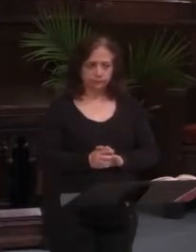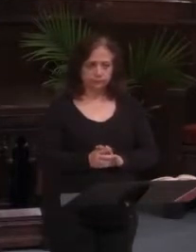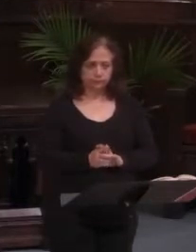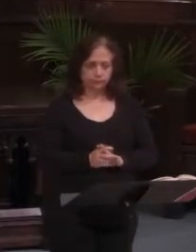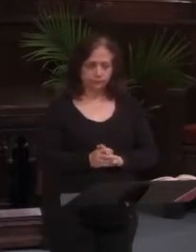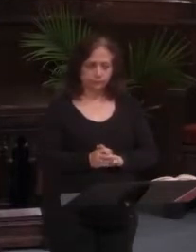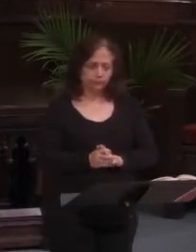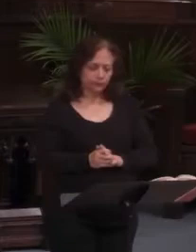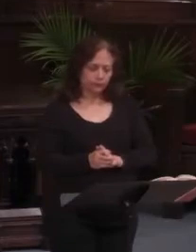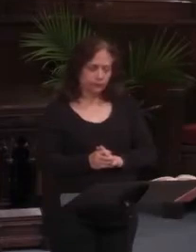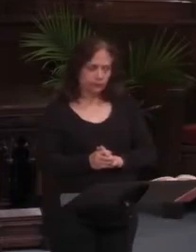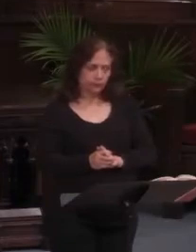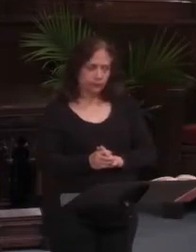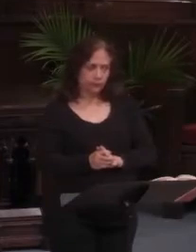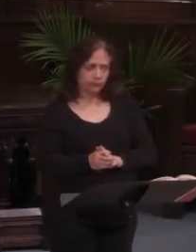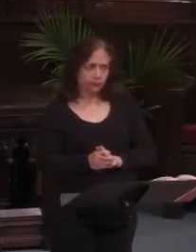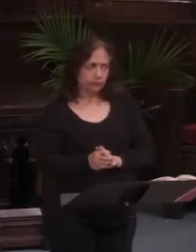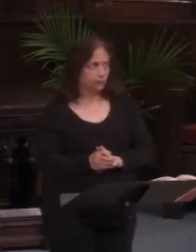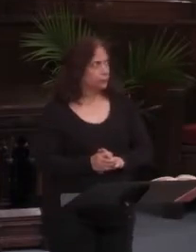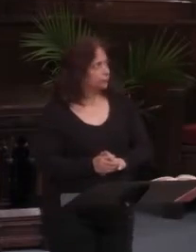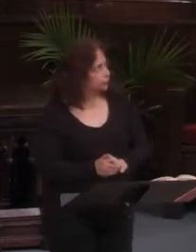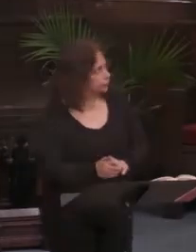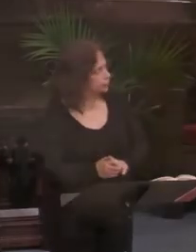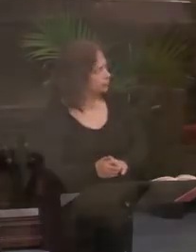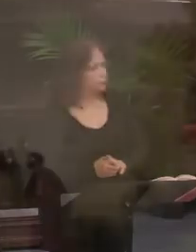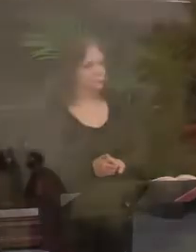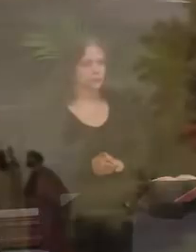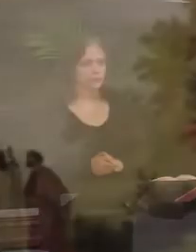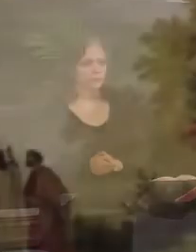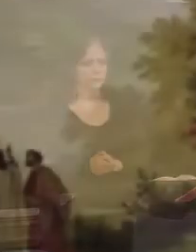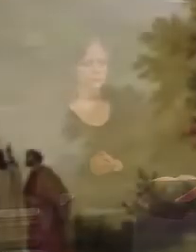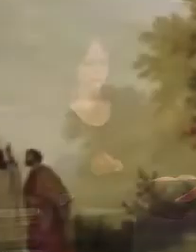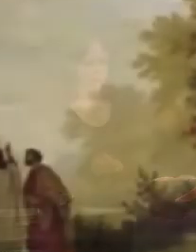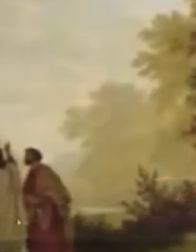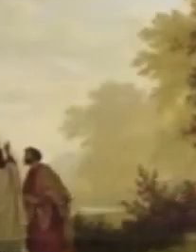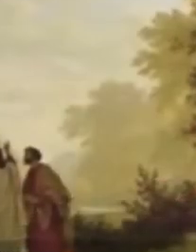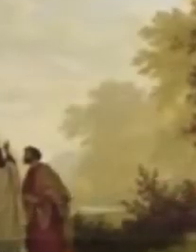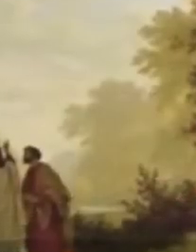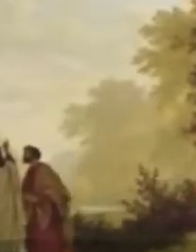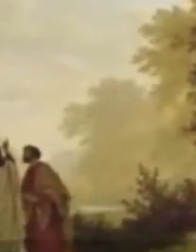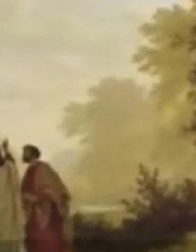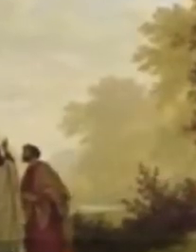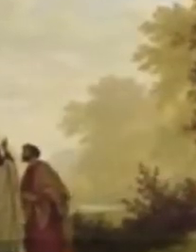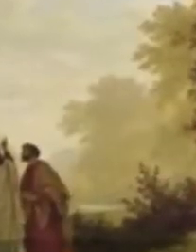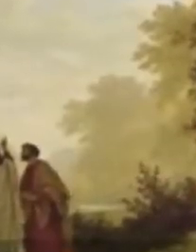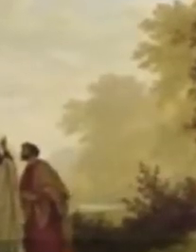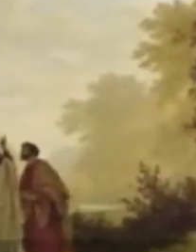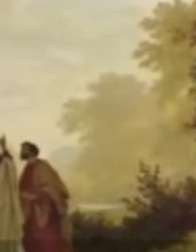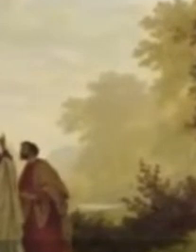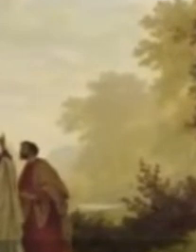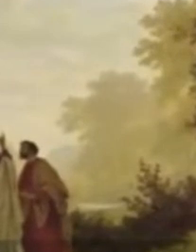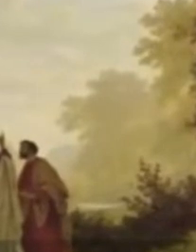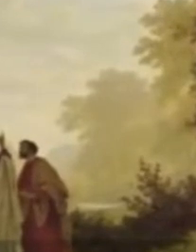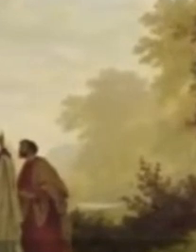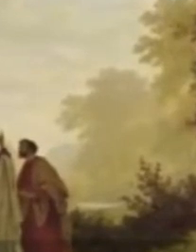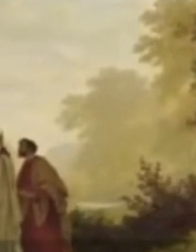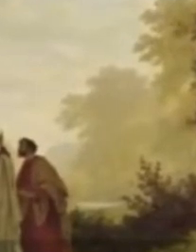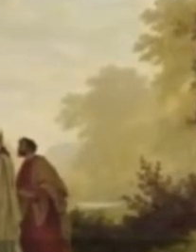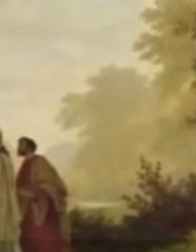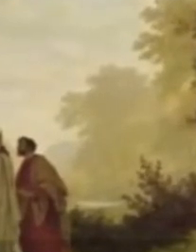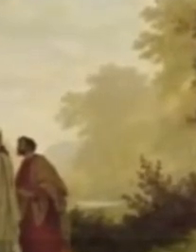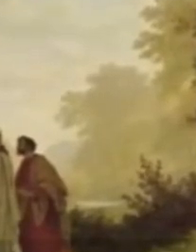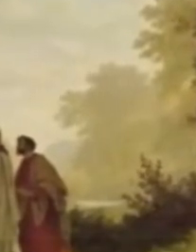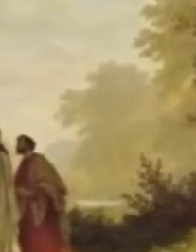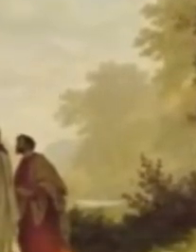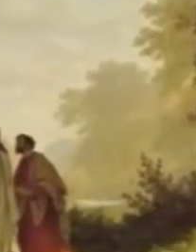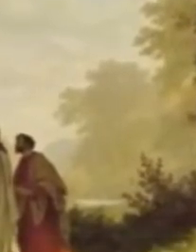35. Now that same day, two of them were going to a village called Emmaus, about 7 miles from Jerusalem. They were talking with